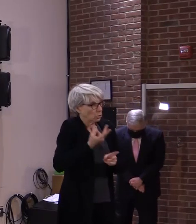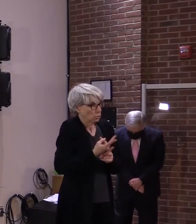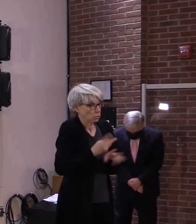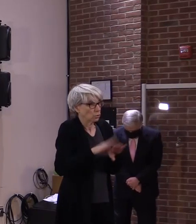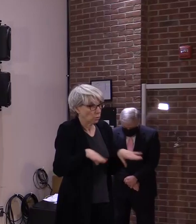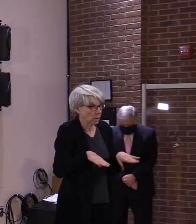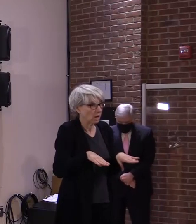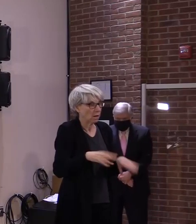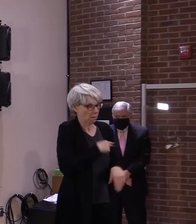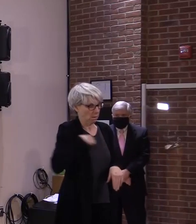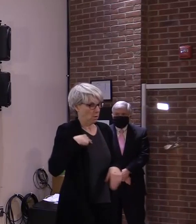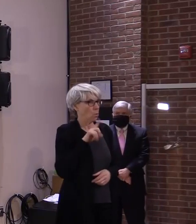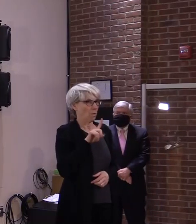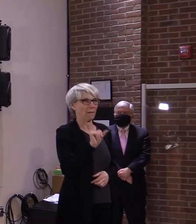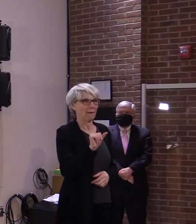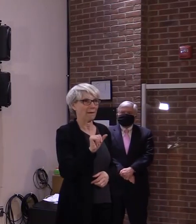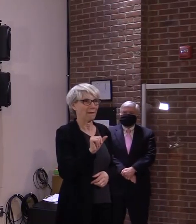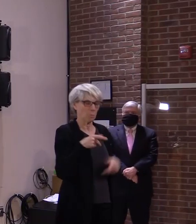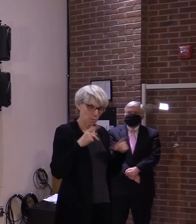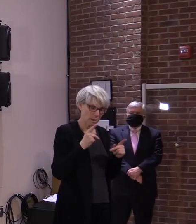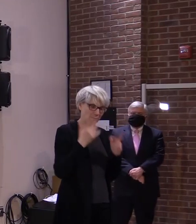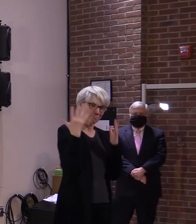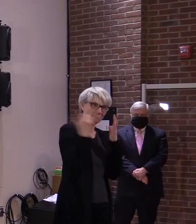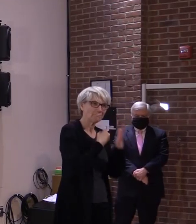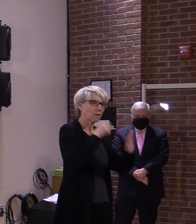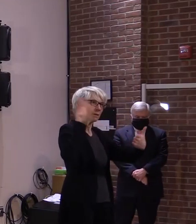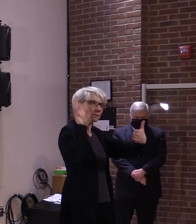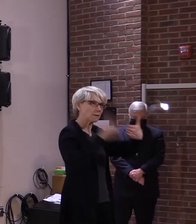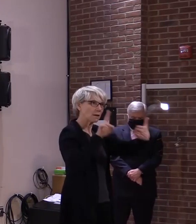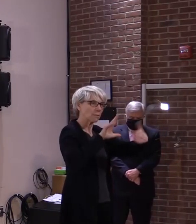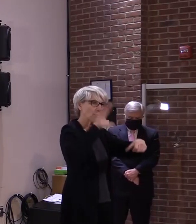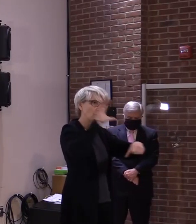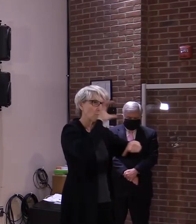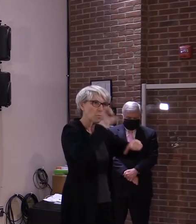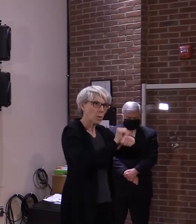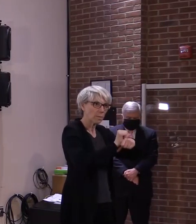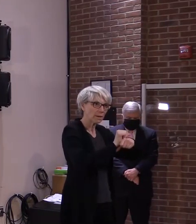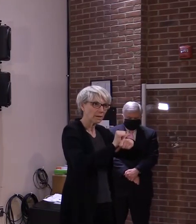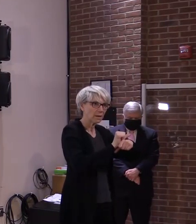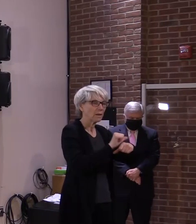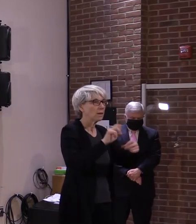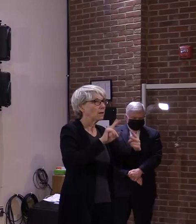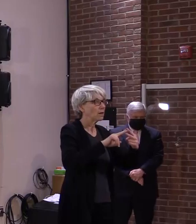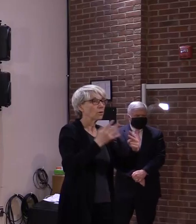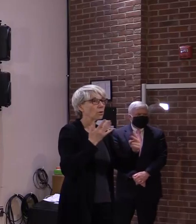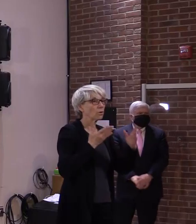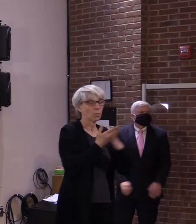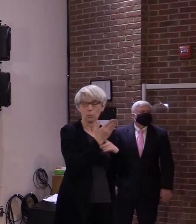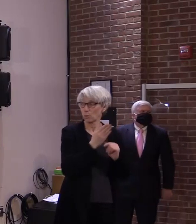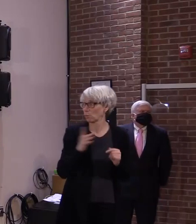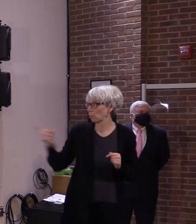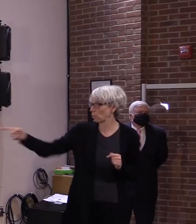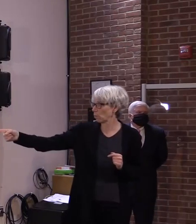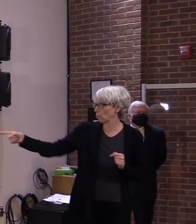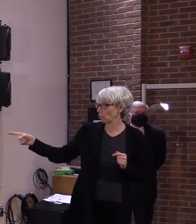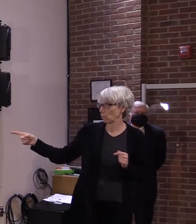caregivers can now be vaccinated and can register to do so online or by connecting with our call